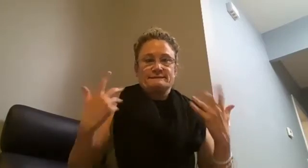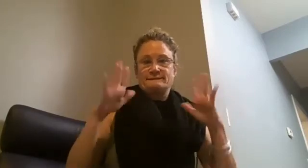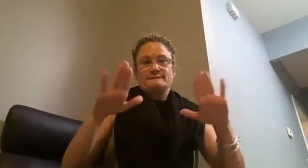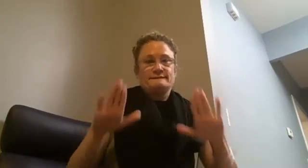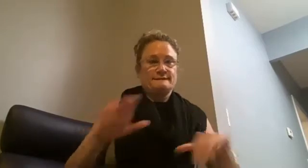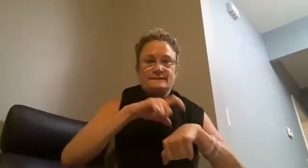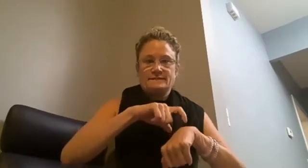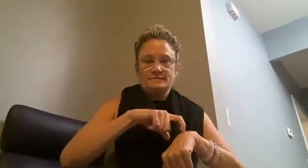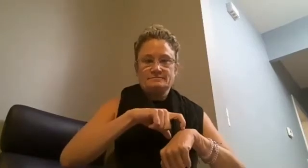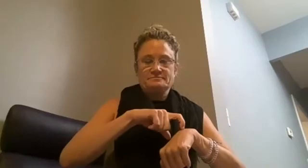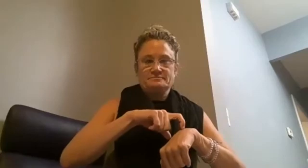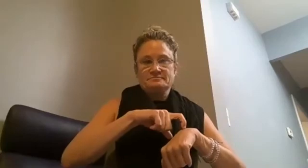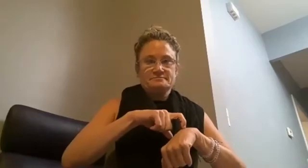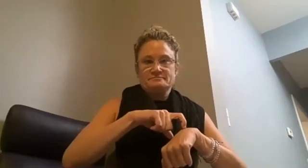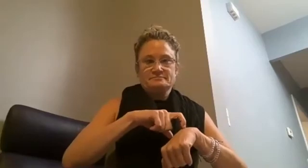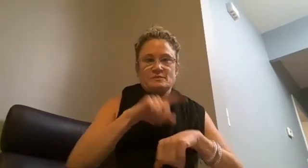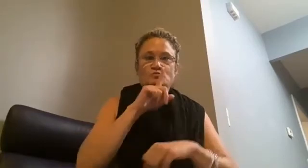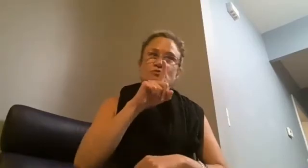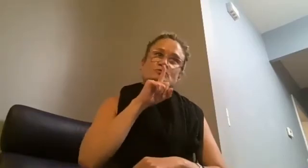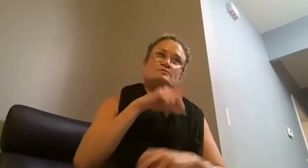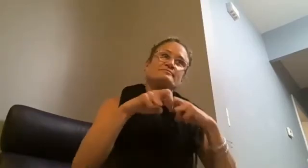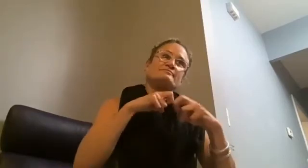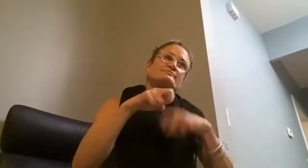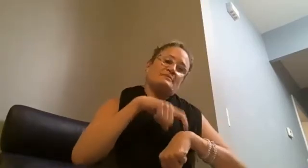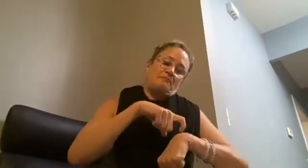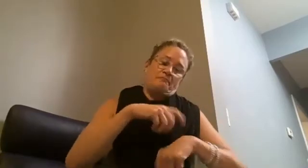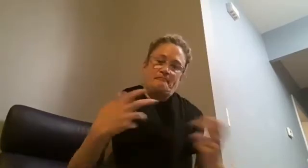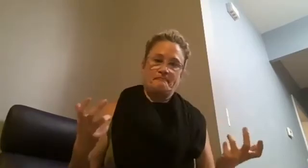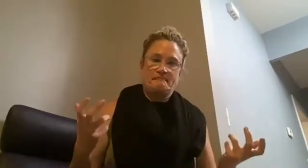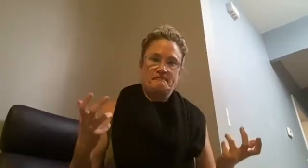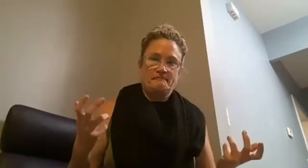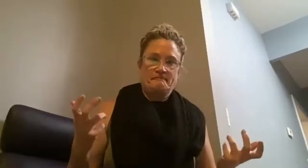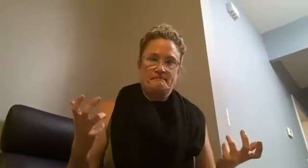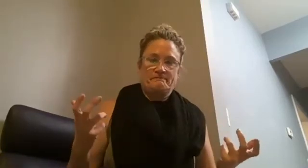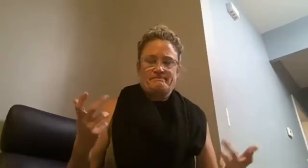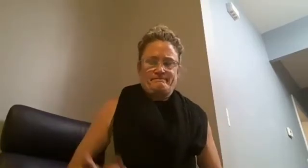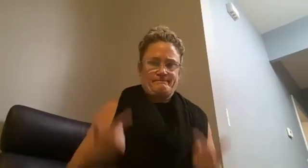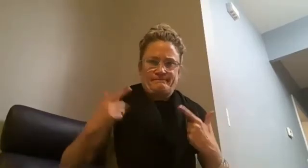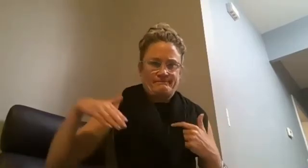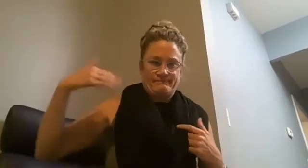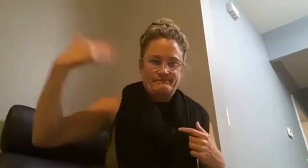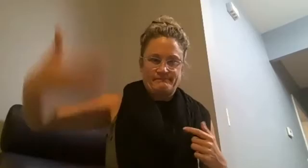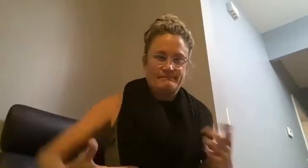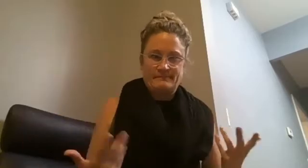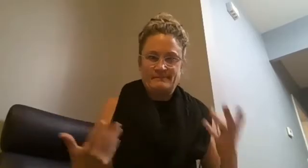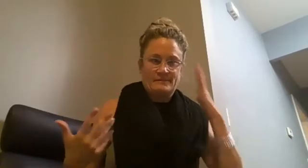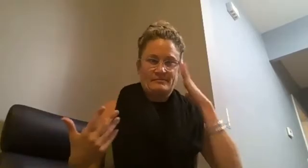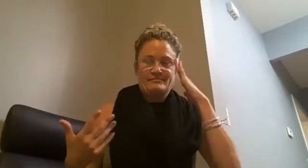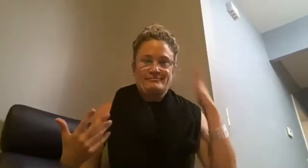sobriety, and at times really, really difficult times in sobriety. I mean, you can't go through life for like 2 decades and have all